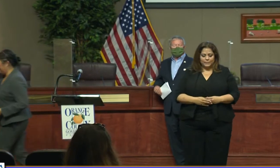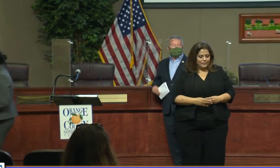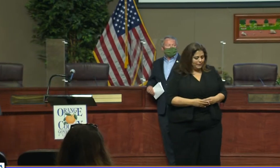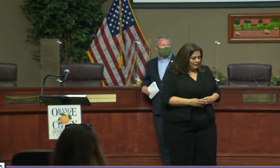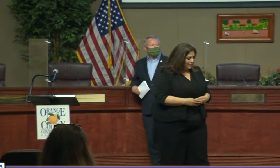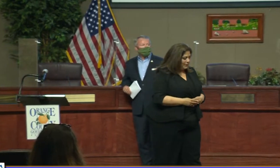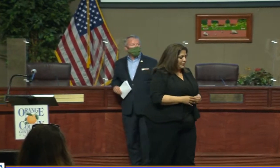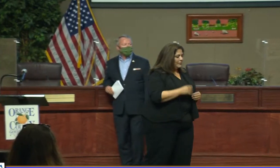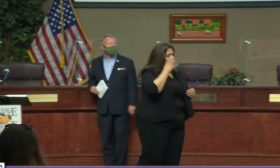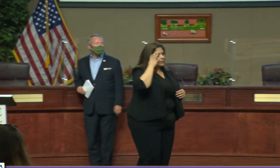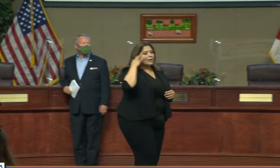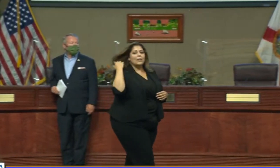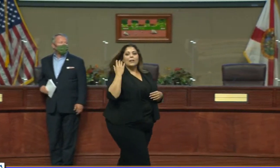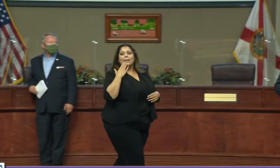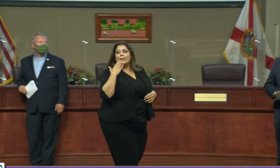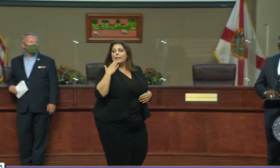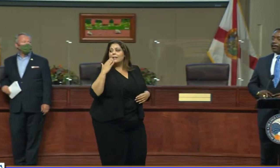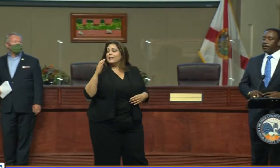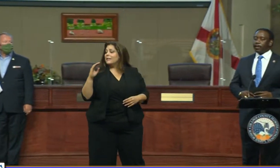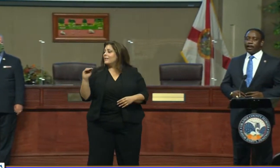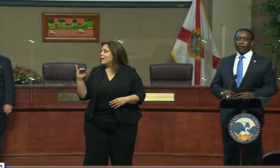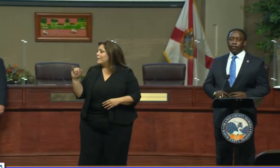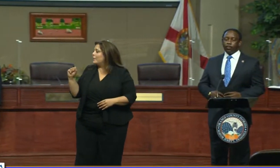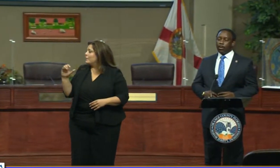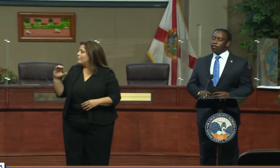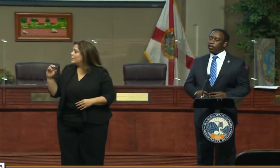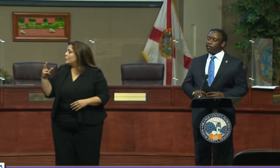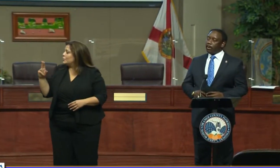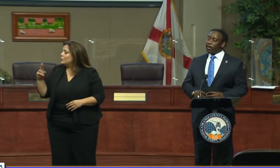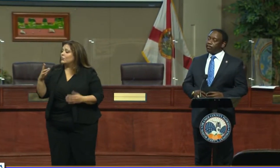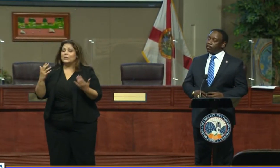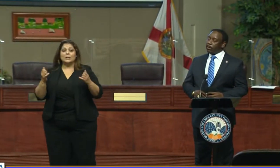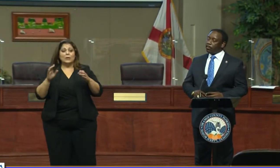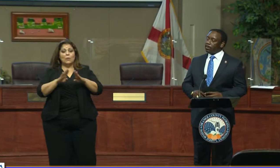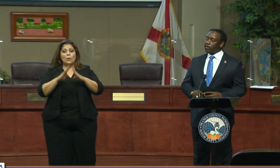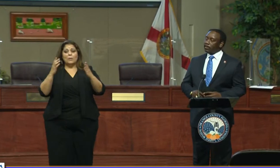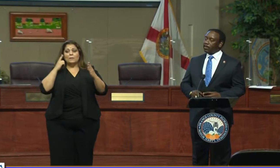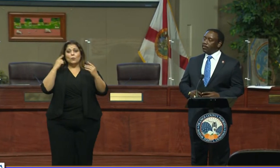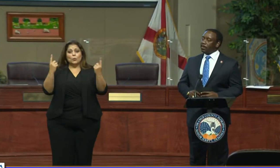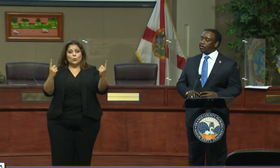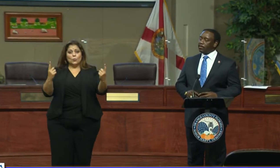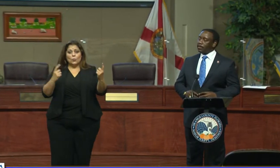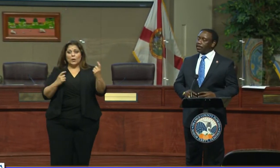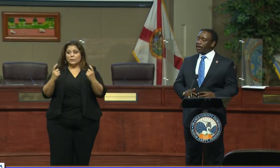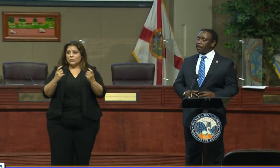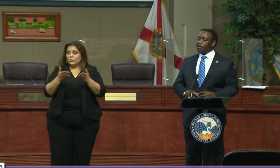All right, thank you, Ms. Chu. At this time, we'll open up for any questions, but